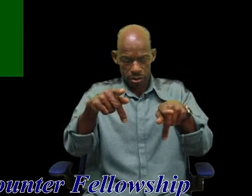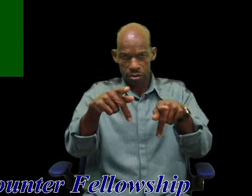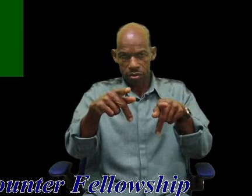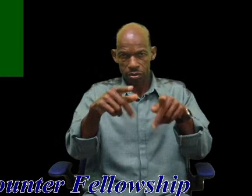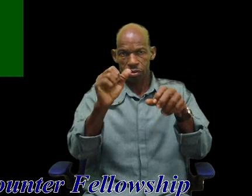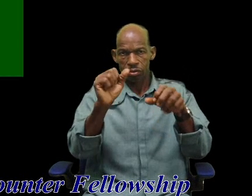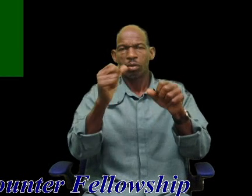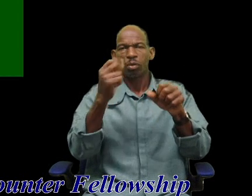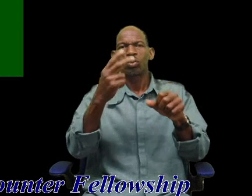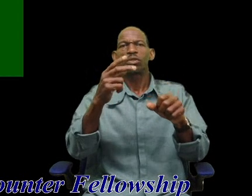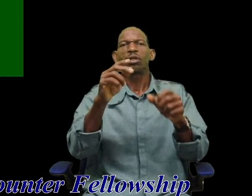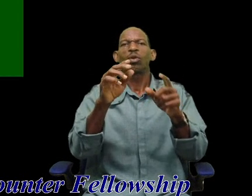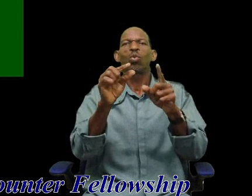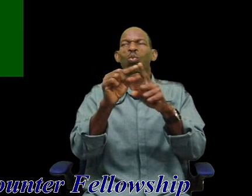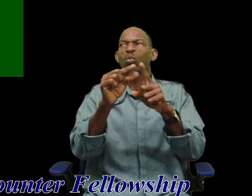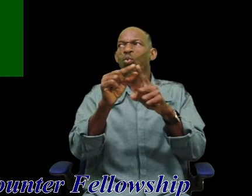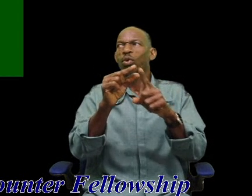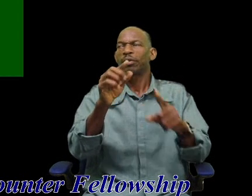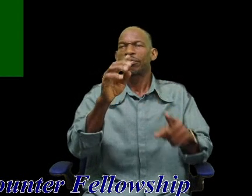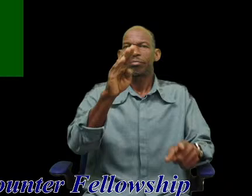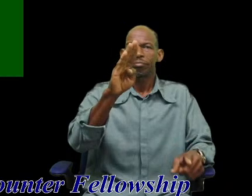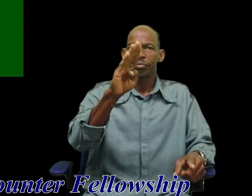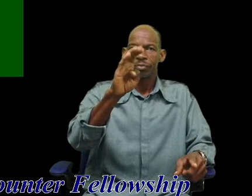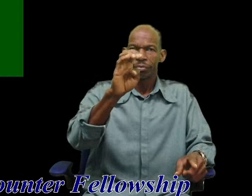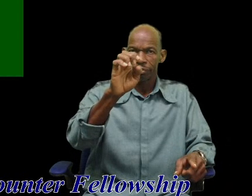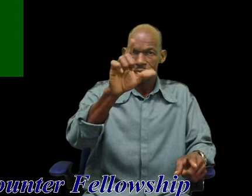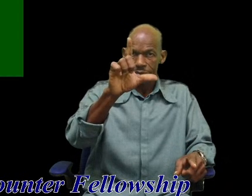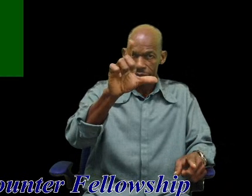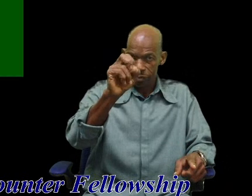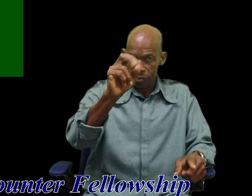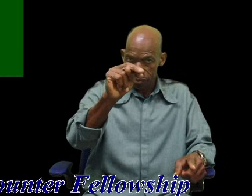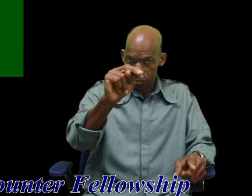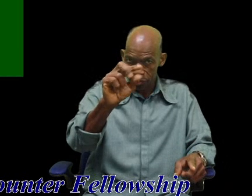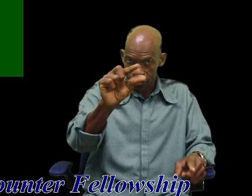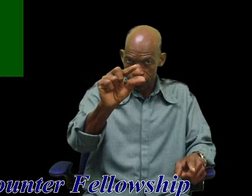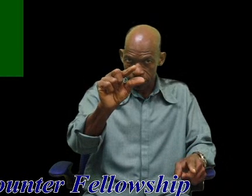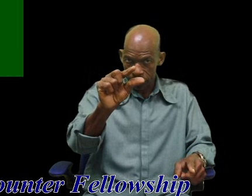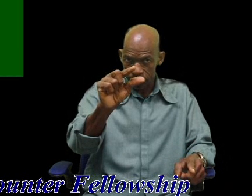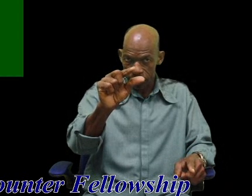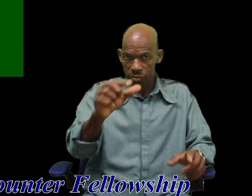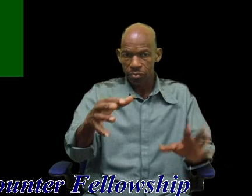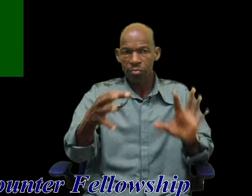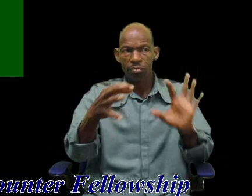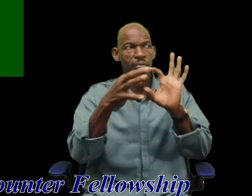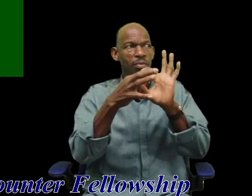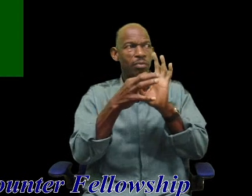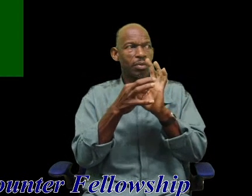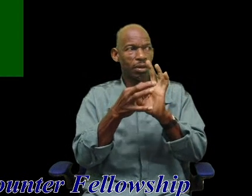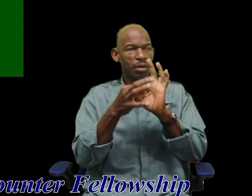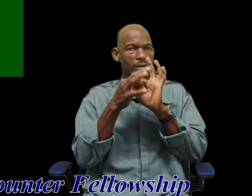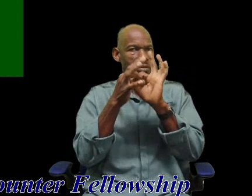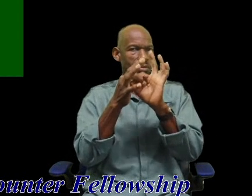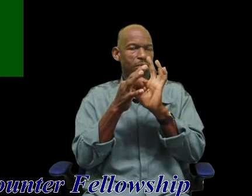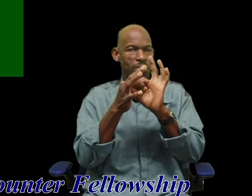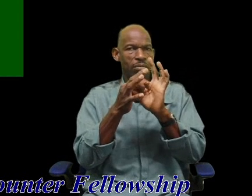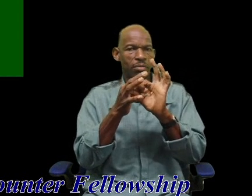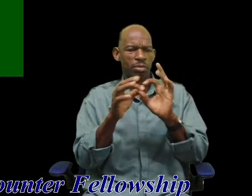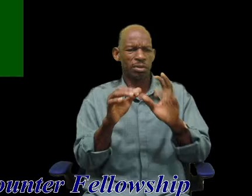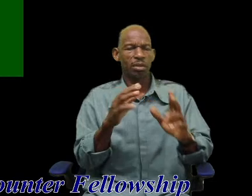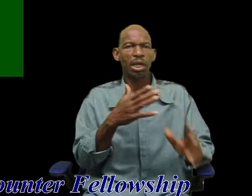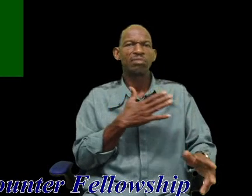So when you see this word belong, that means something belong to me, that I own it,